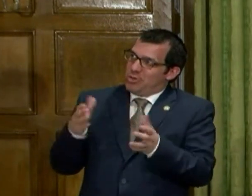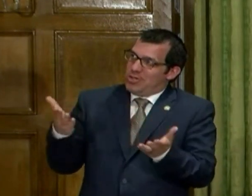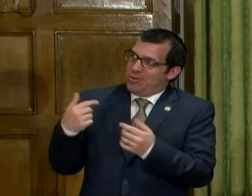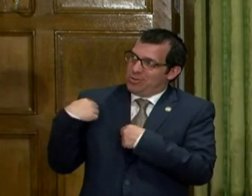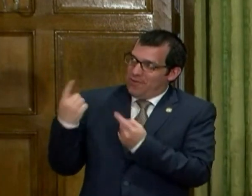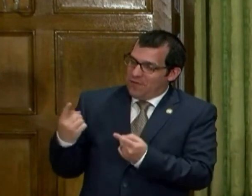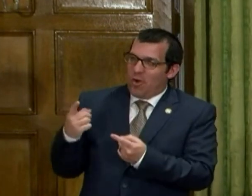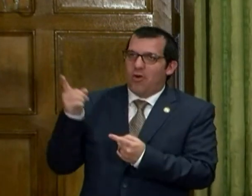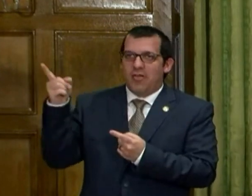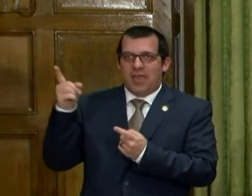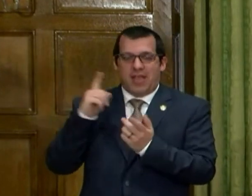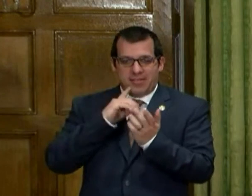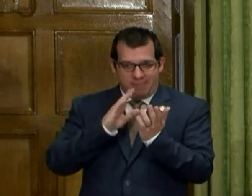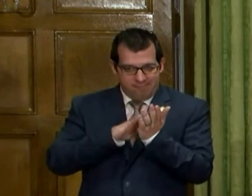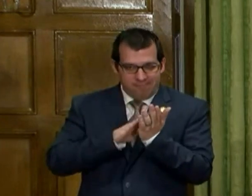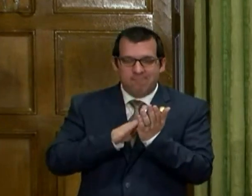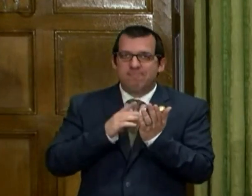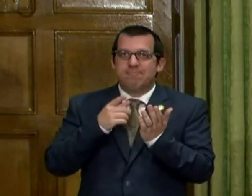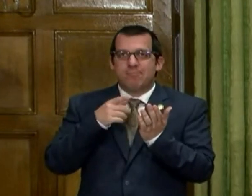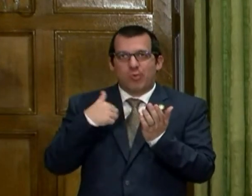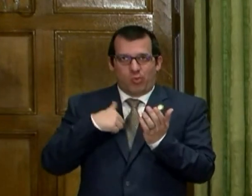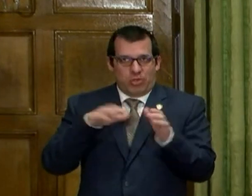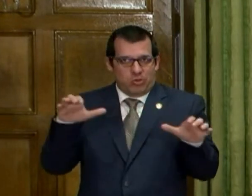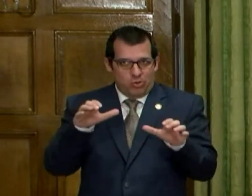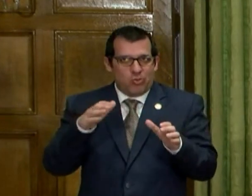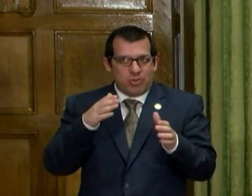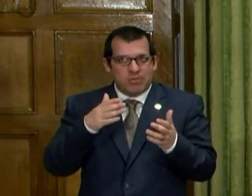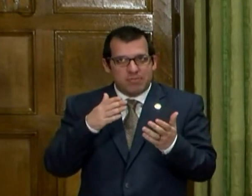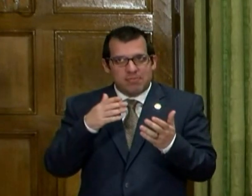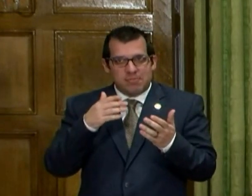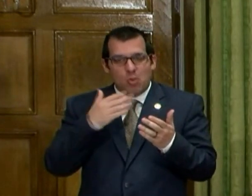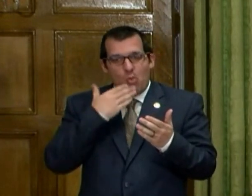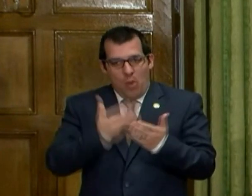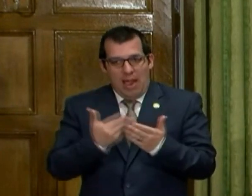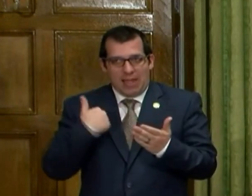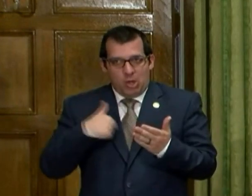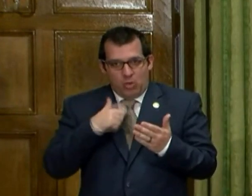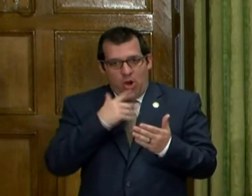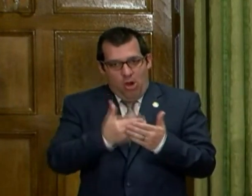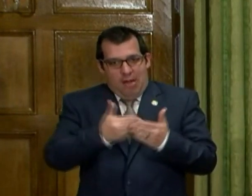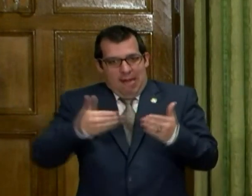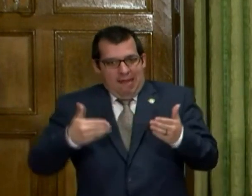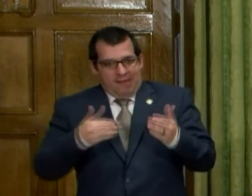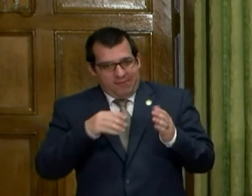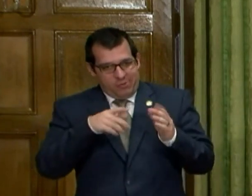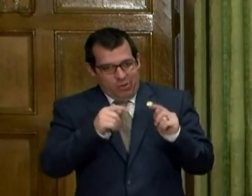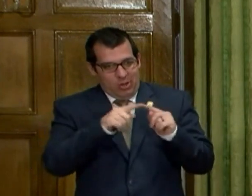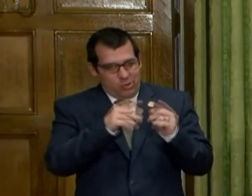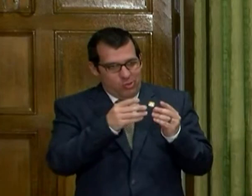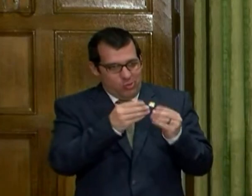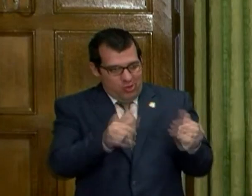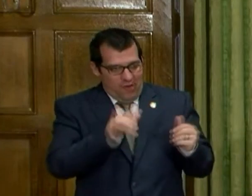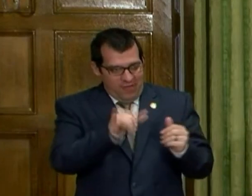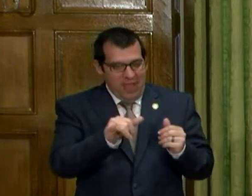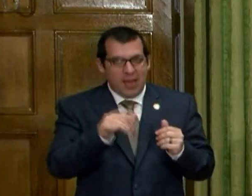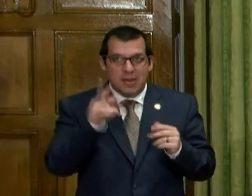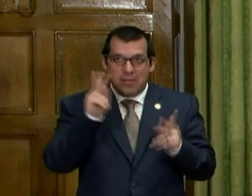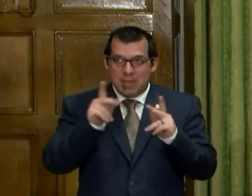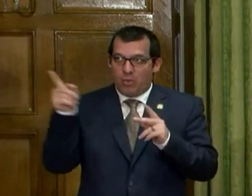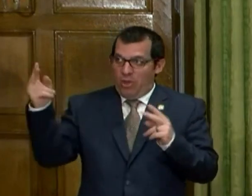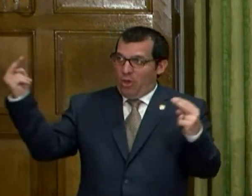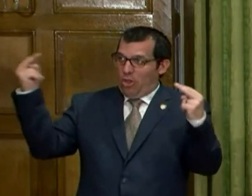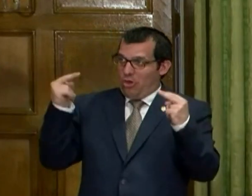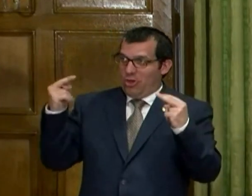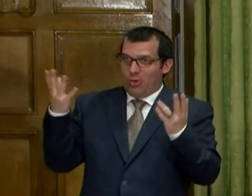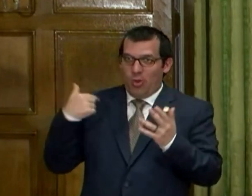They applaud that. Clearly, we're getting ahead of the curve. And the key is that people pay attention to what we're doing. And